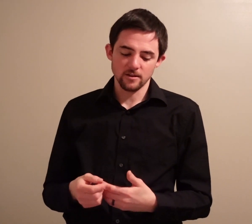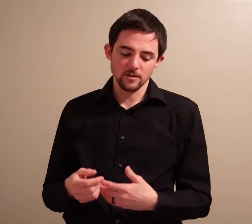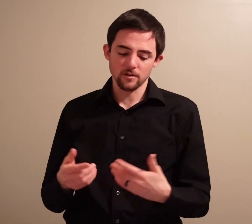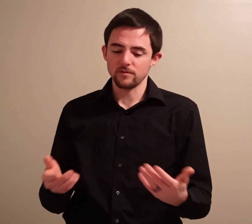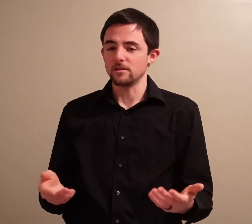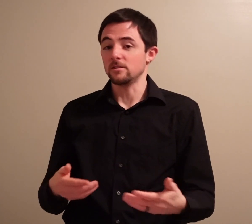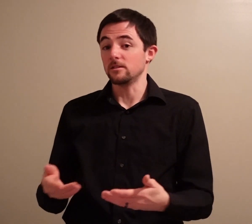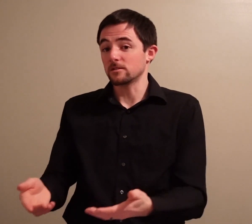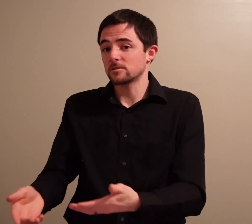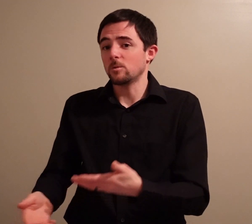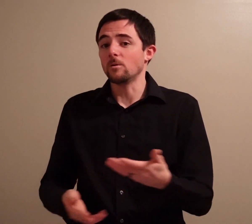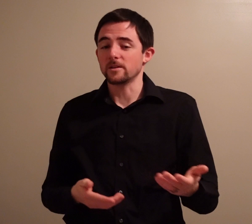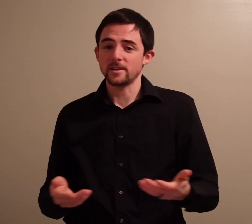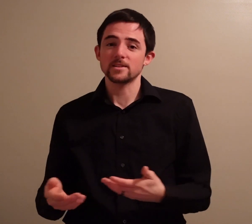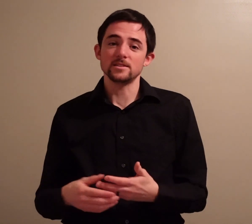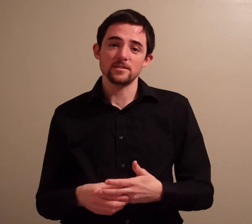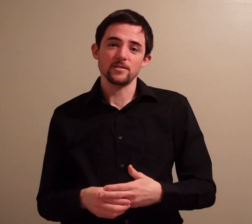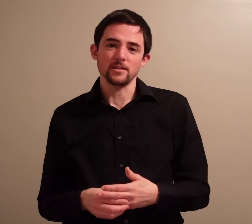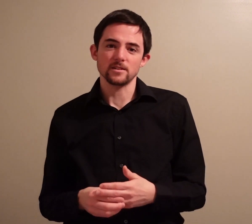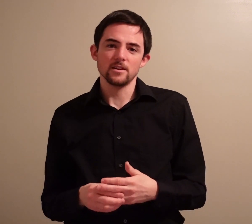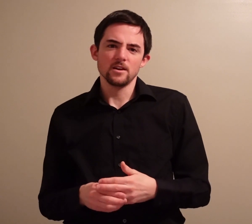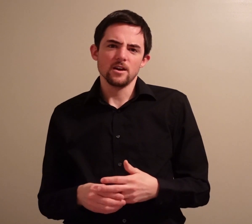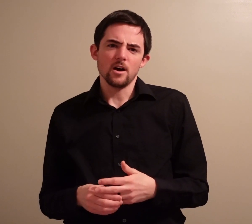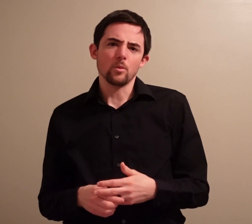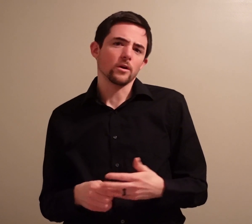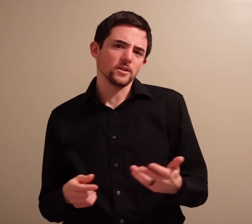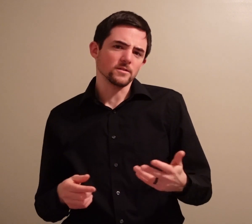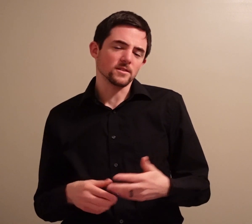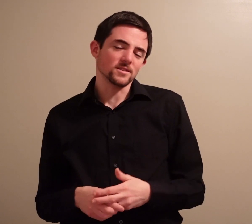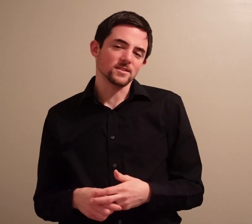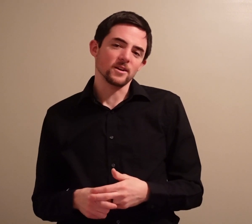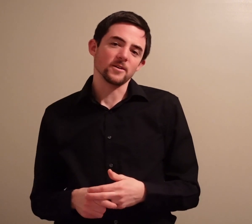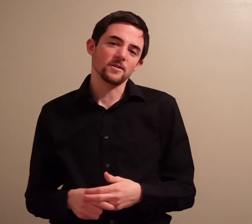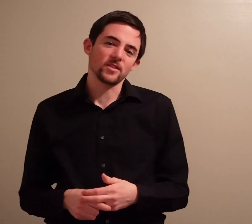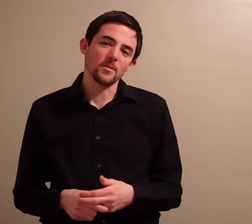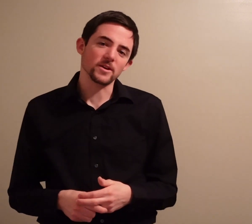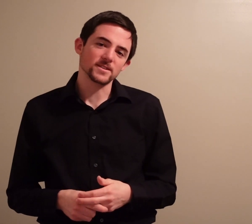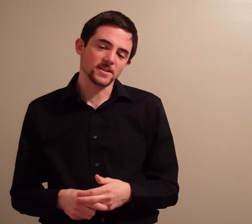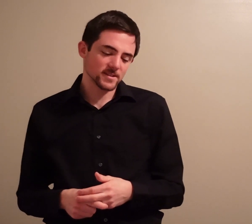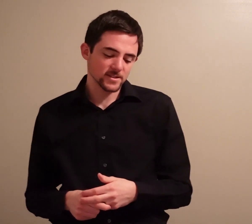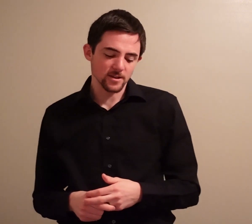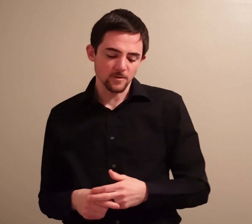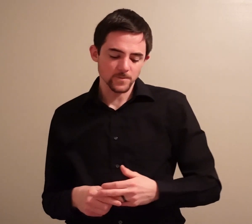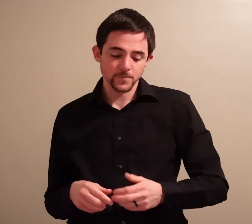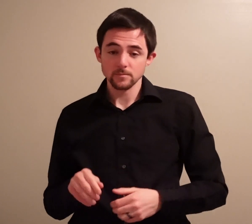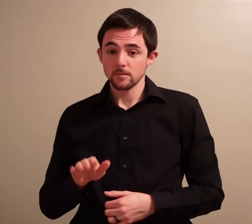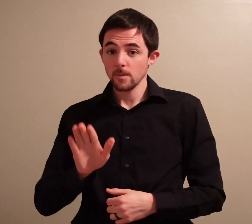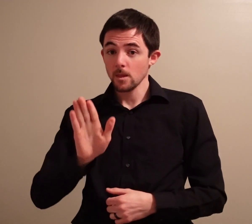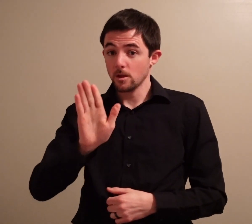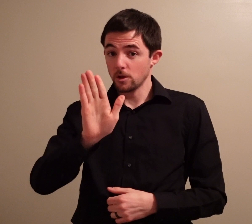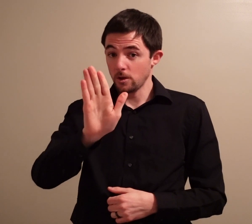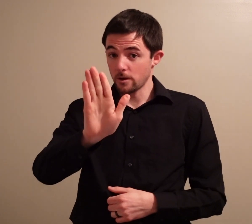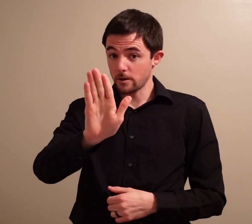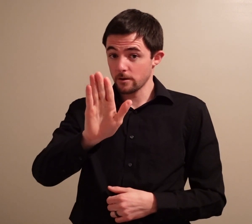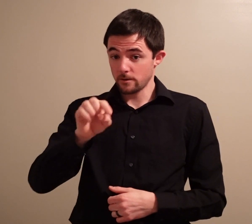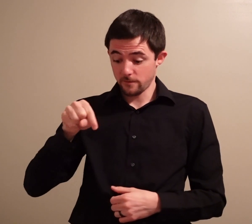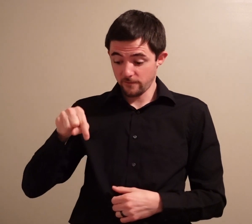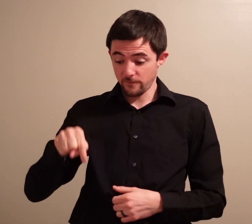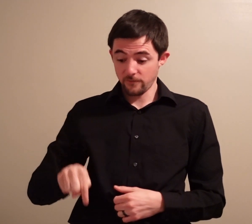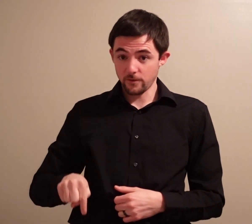your foot looks swollen. It's a different word use in this scenario, if that makes sense. So, your